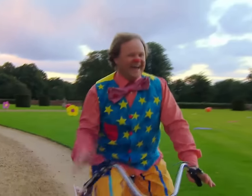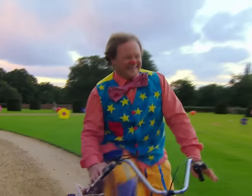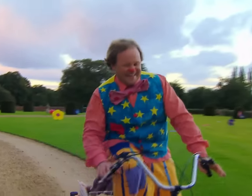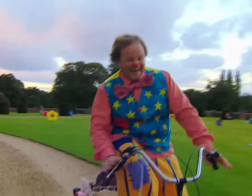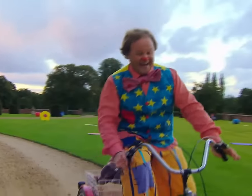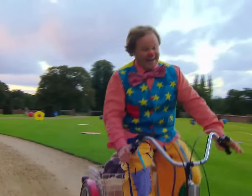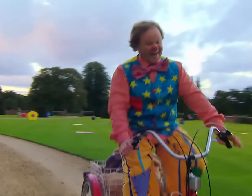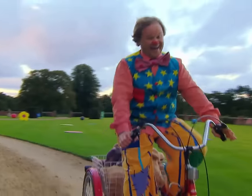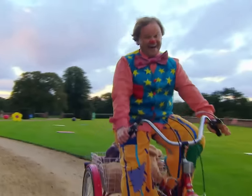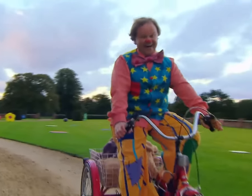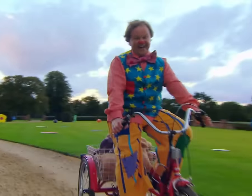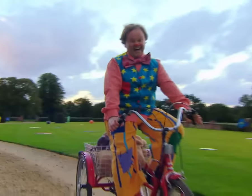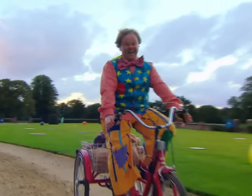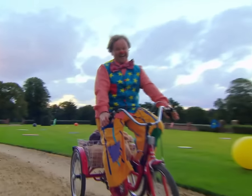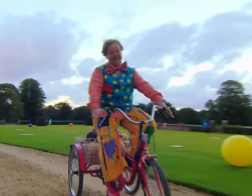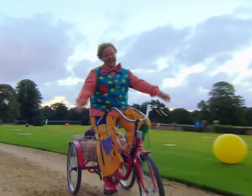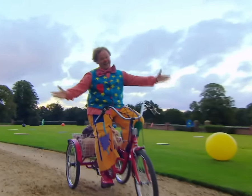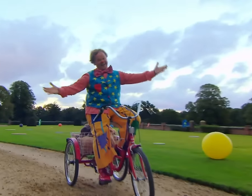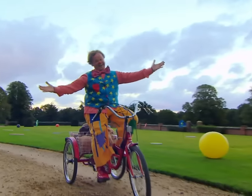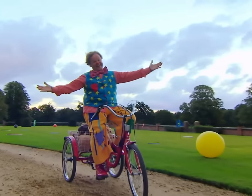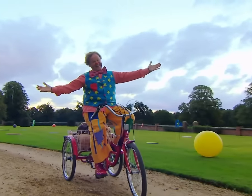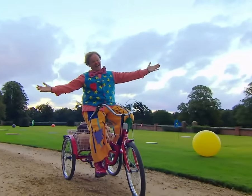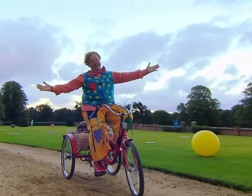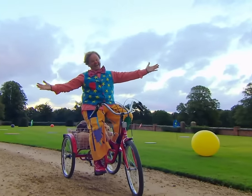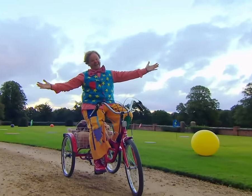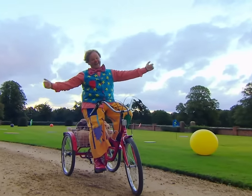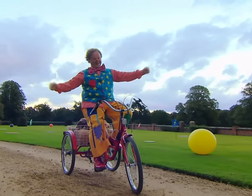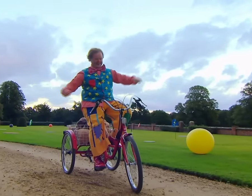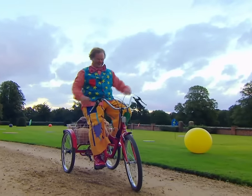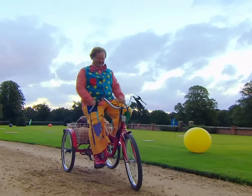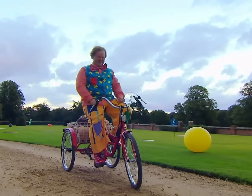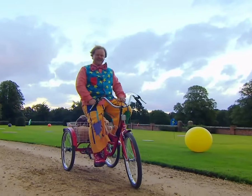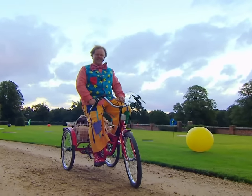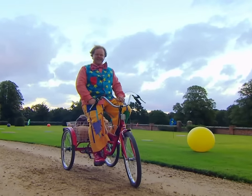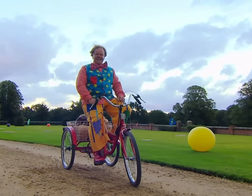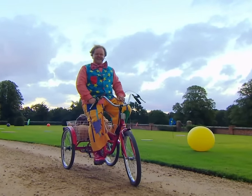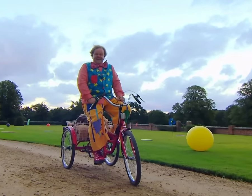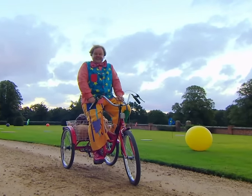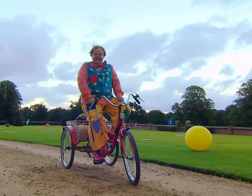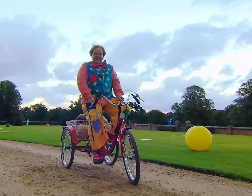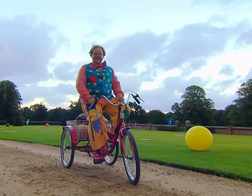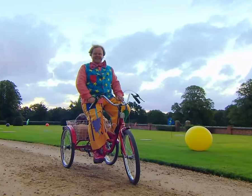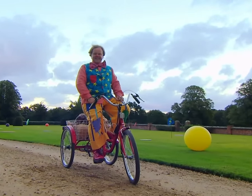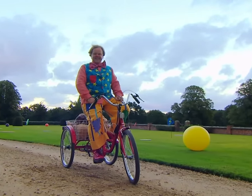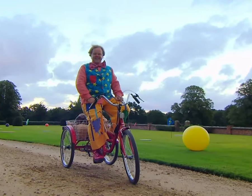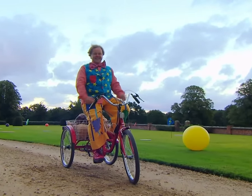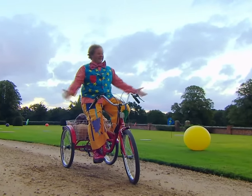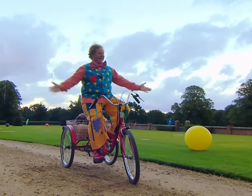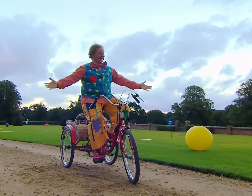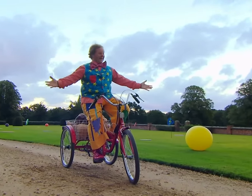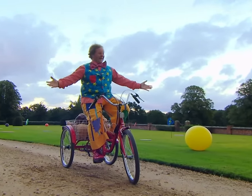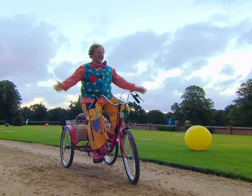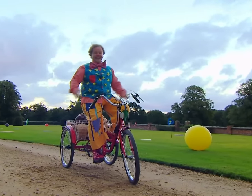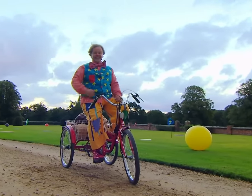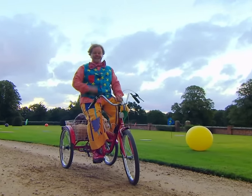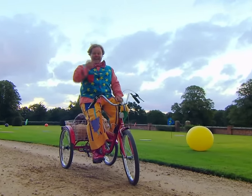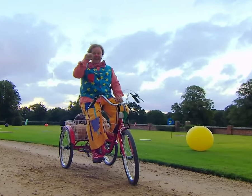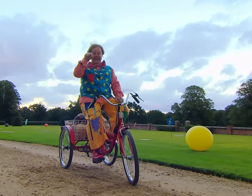Yes. You're cycling. You can exercise and sit down. Ta-da!